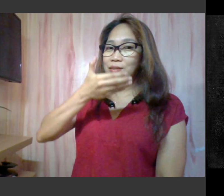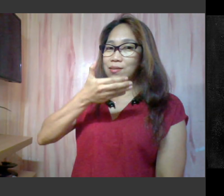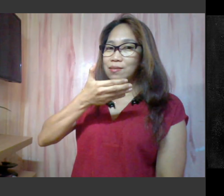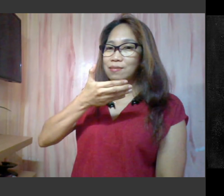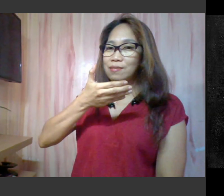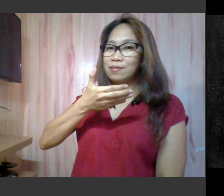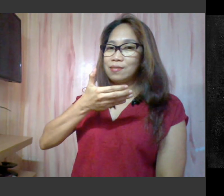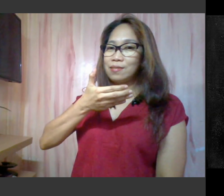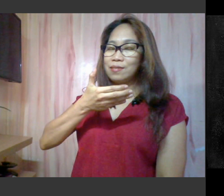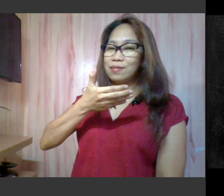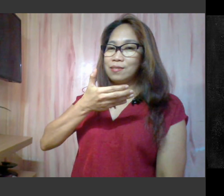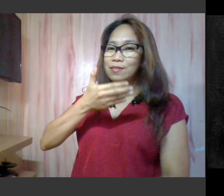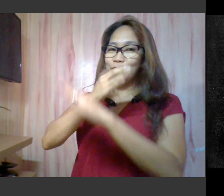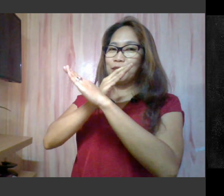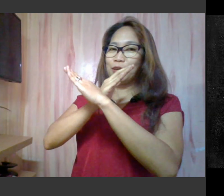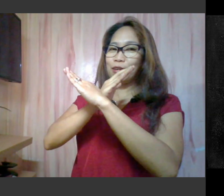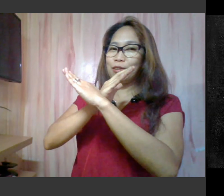Face